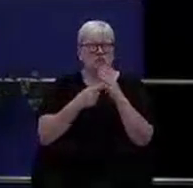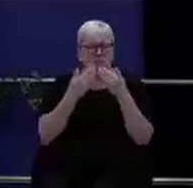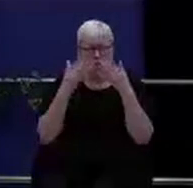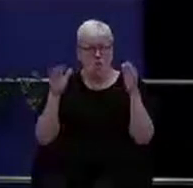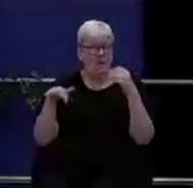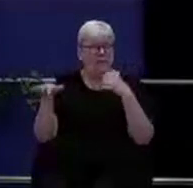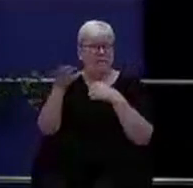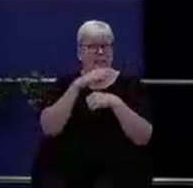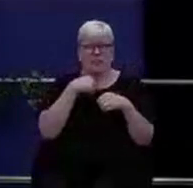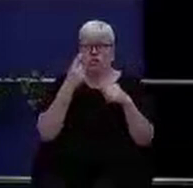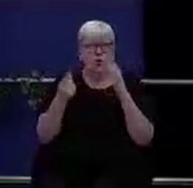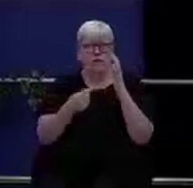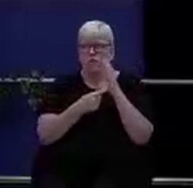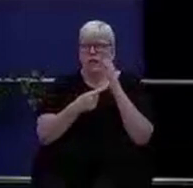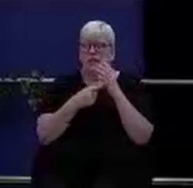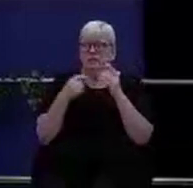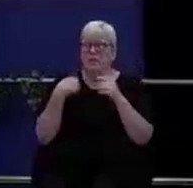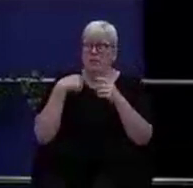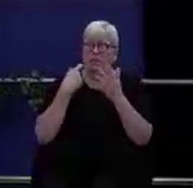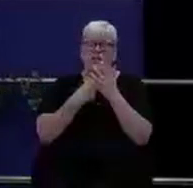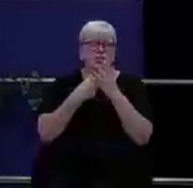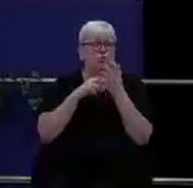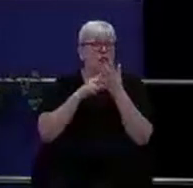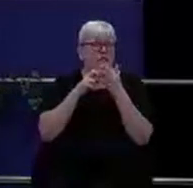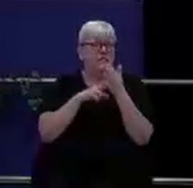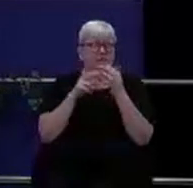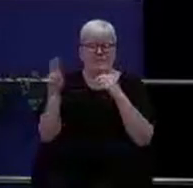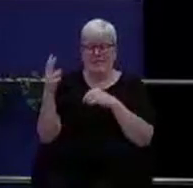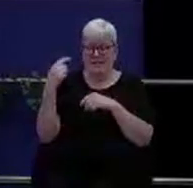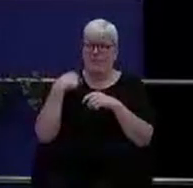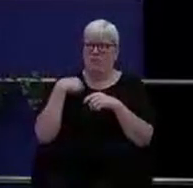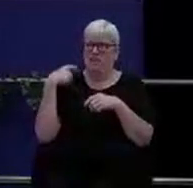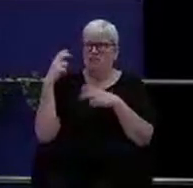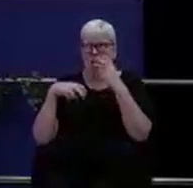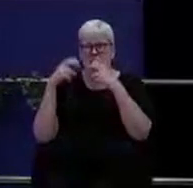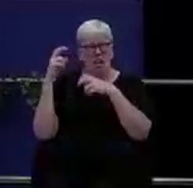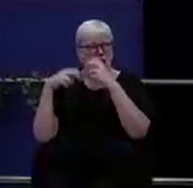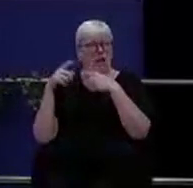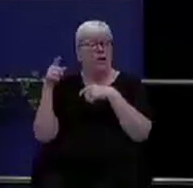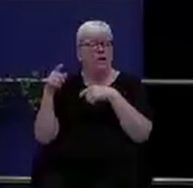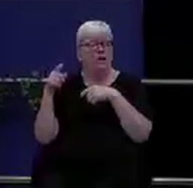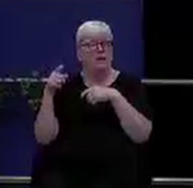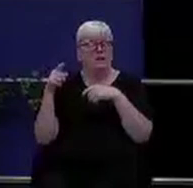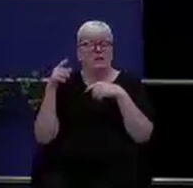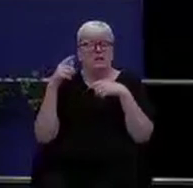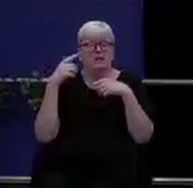it's an open toilet. And so maybe this raven had seen me going up and having a word. But then it was as if he was